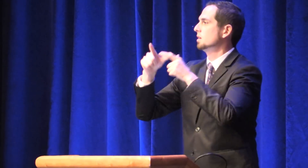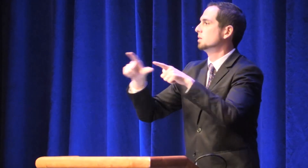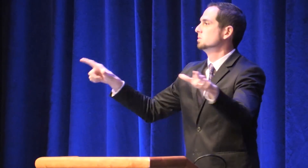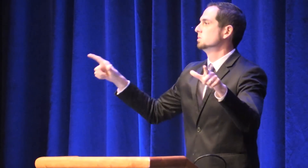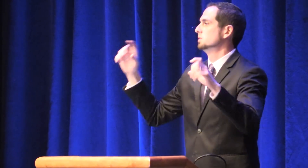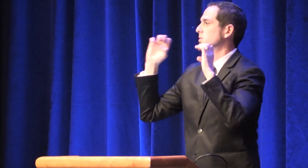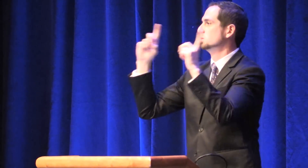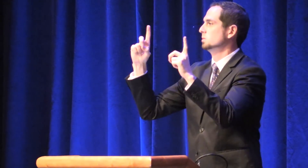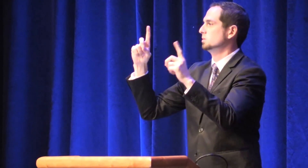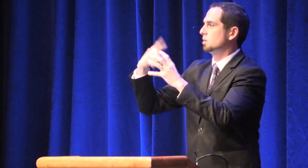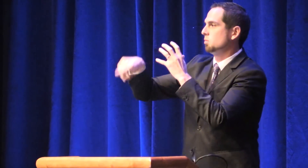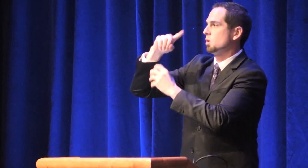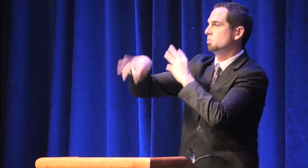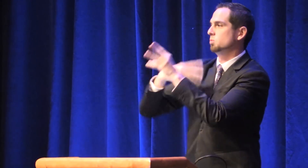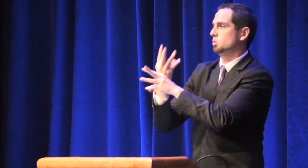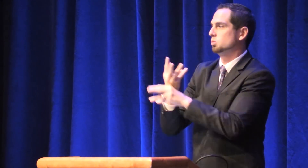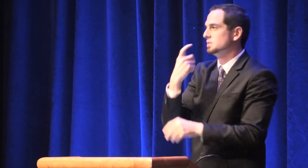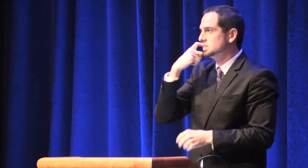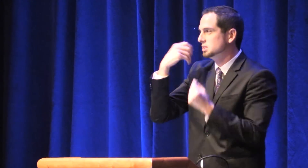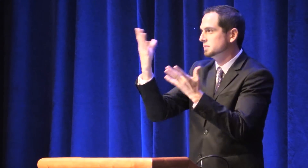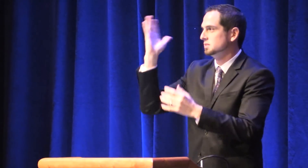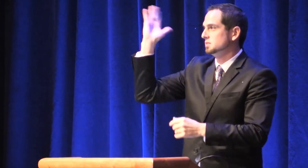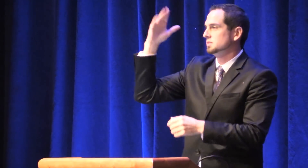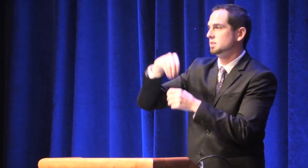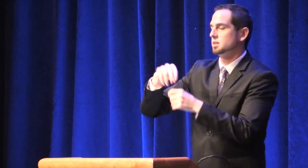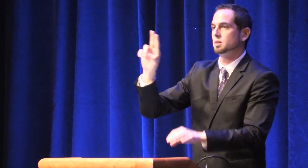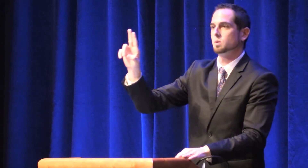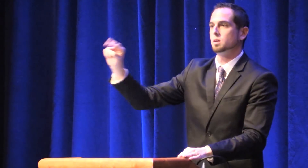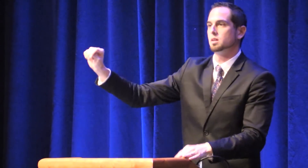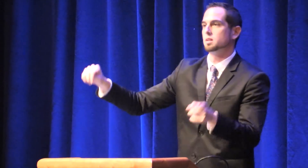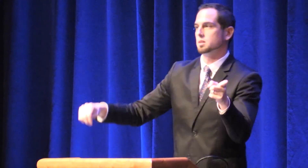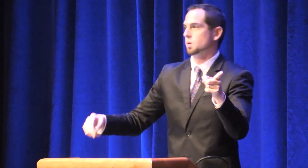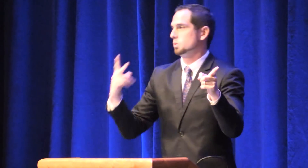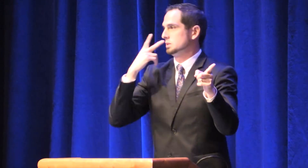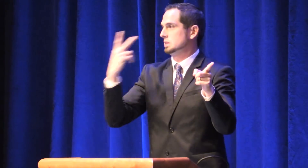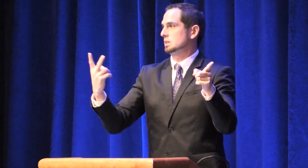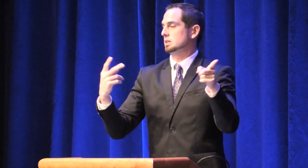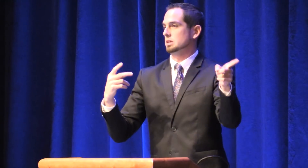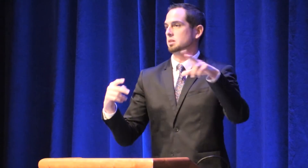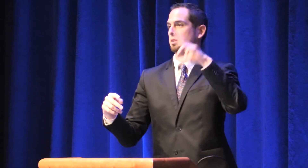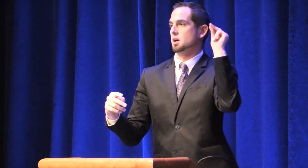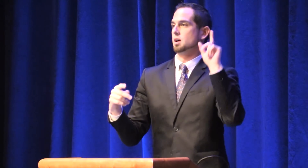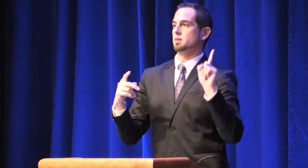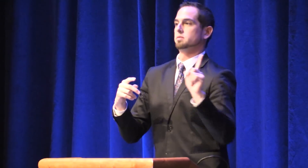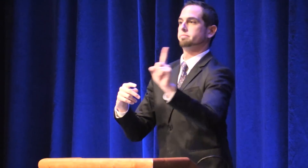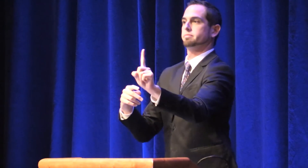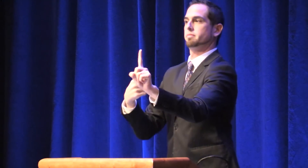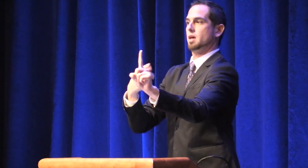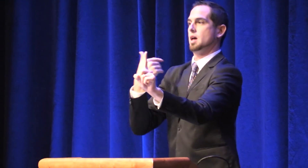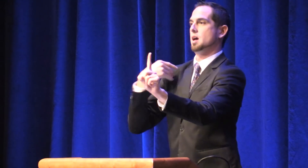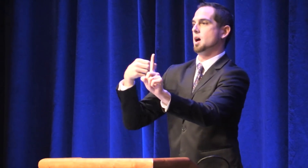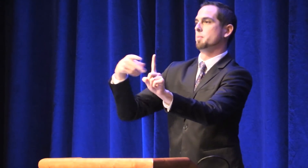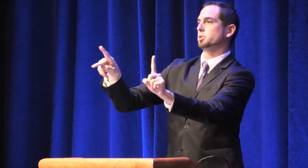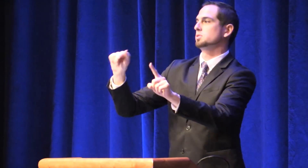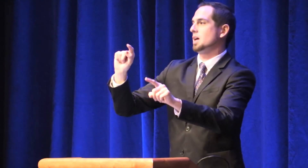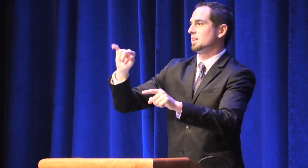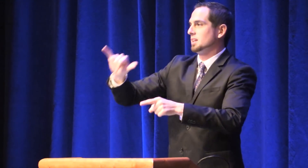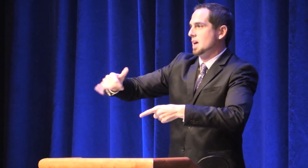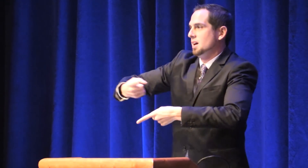or Instagram, to further advocate for the rights of deaf individuals. It got him all the way to the UN